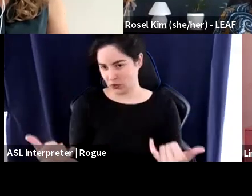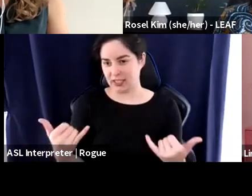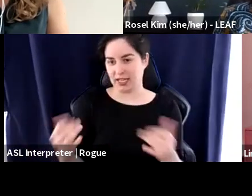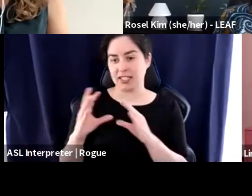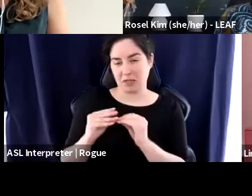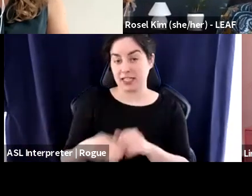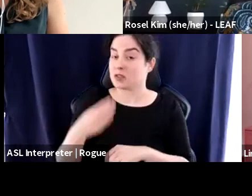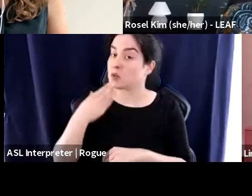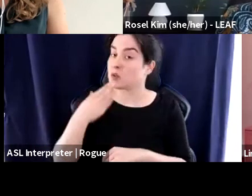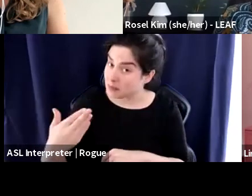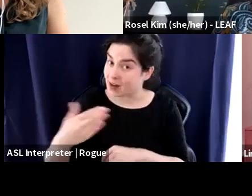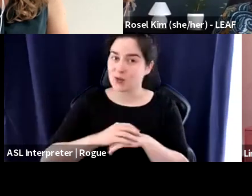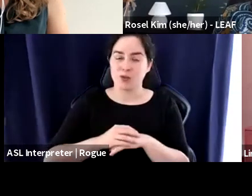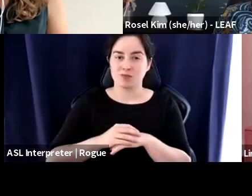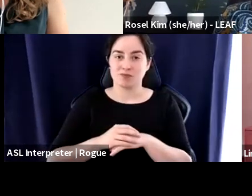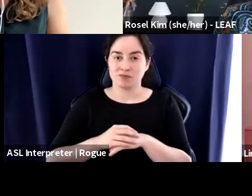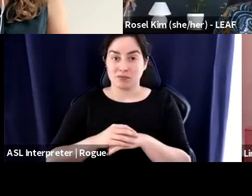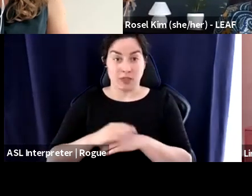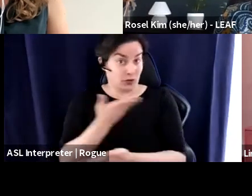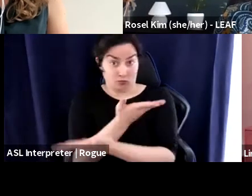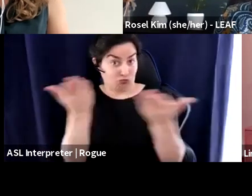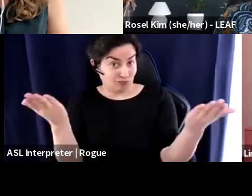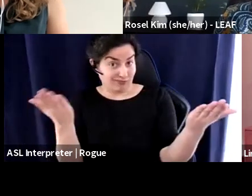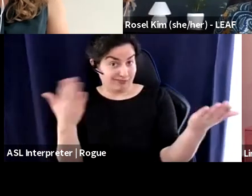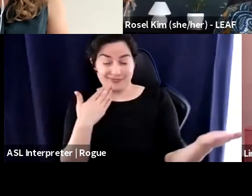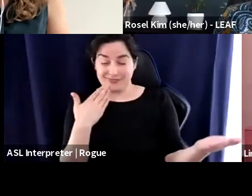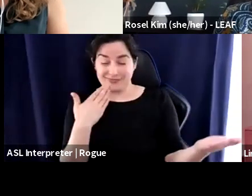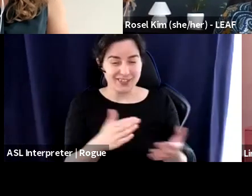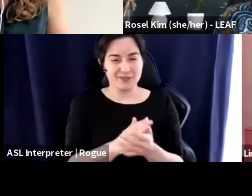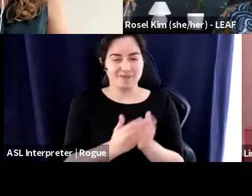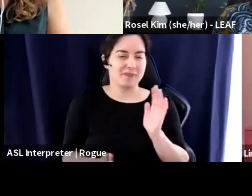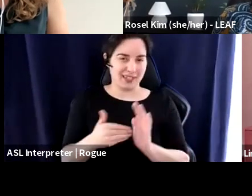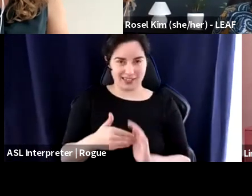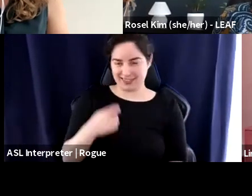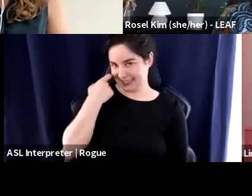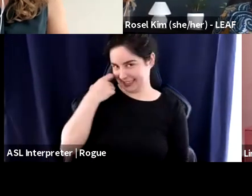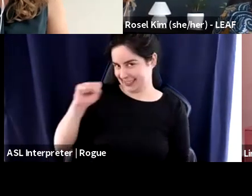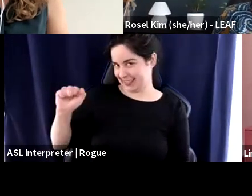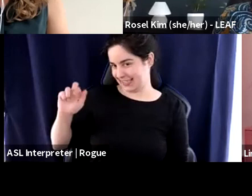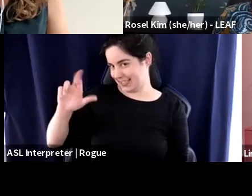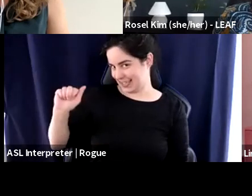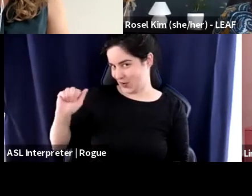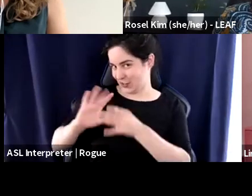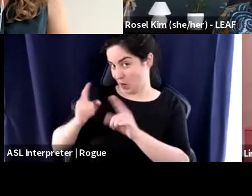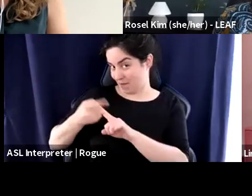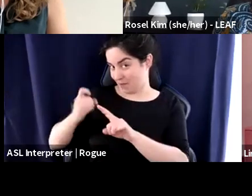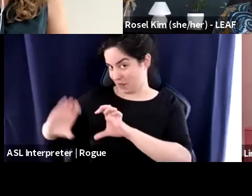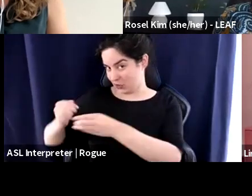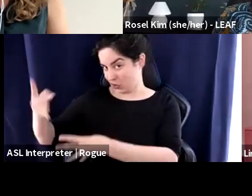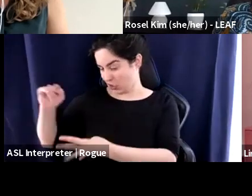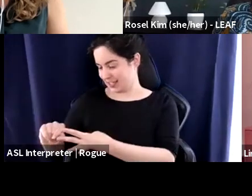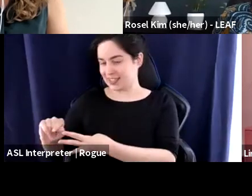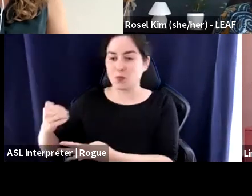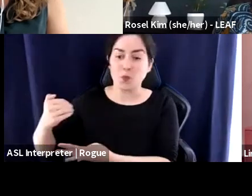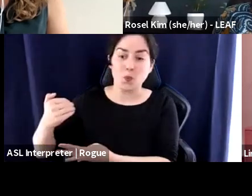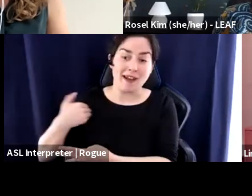To everyone, thank you. And again, just to echo Sarah's repeated messages in the chat, please take time to